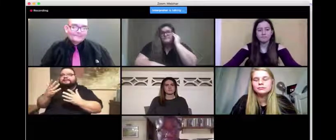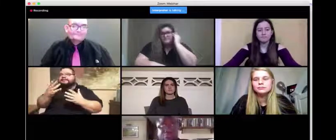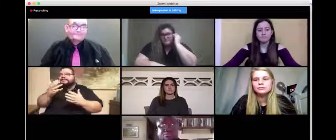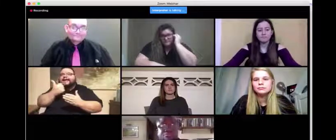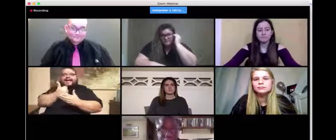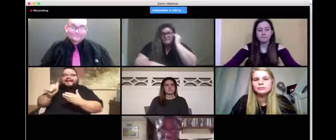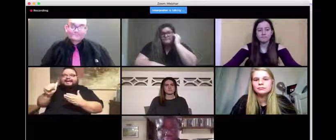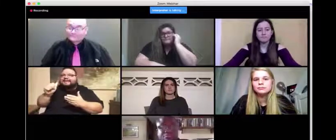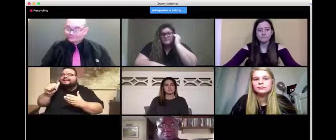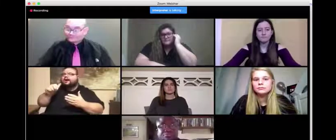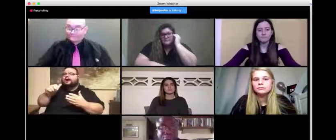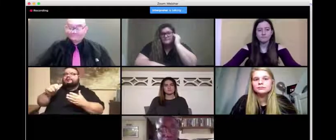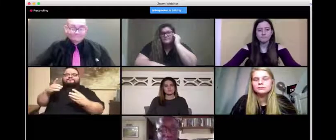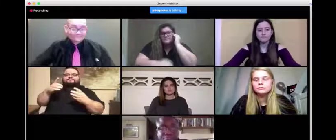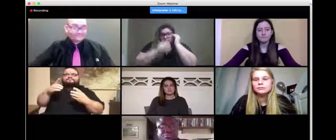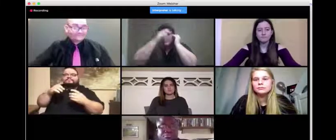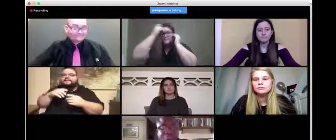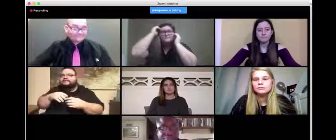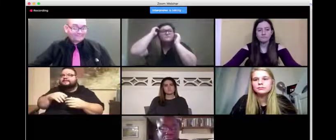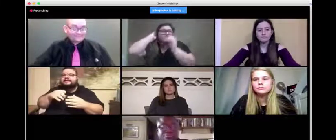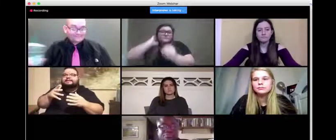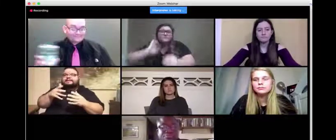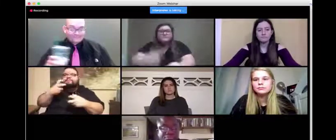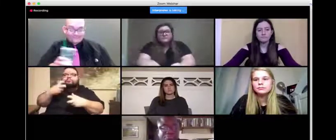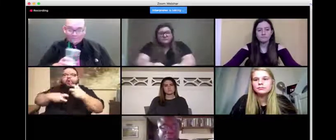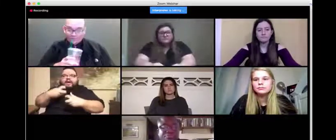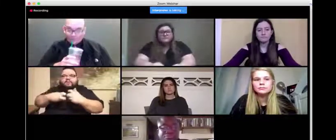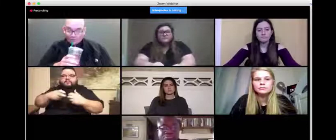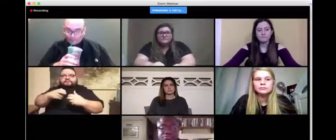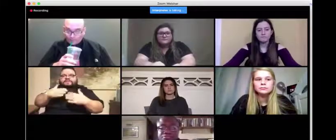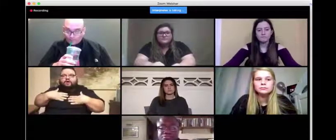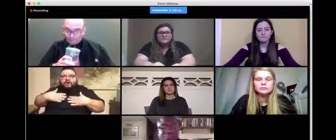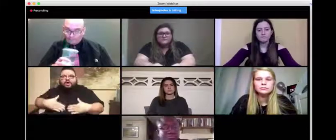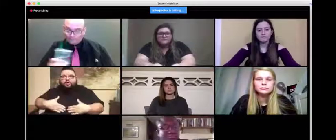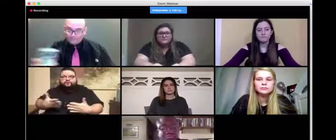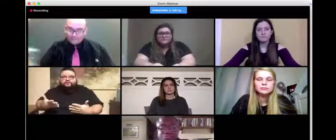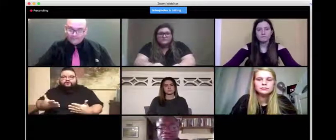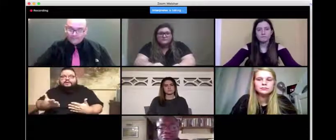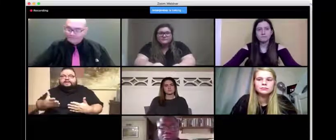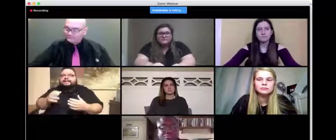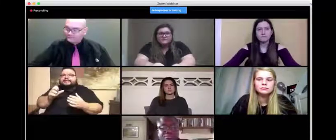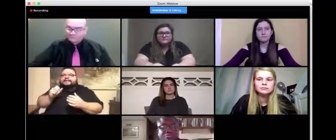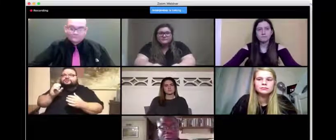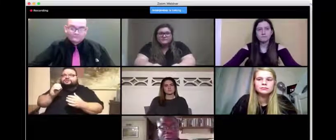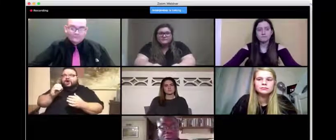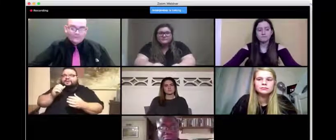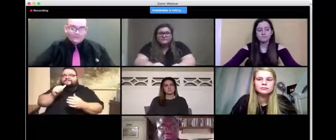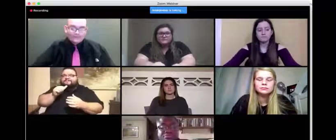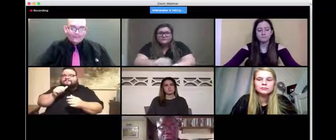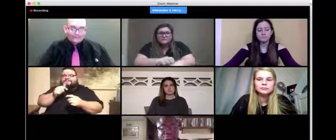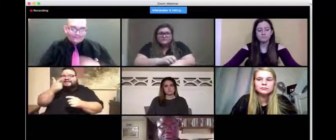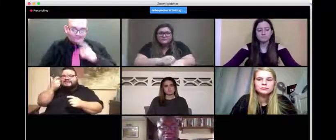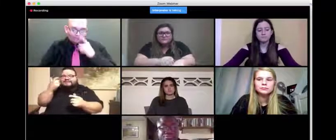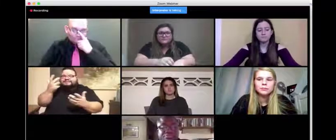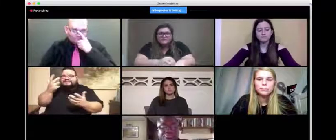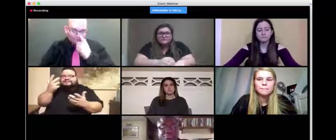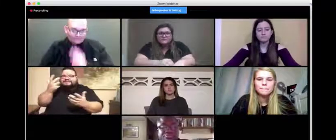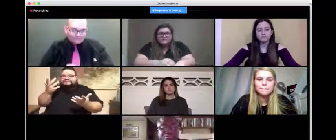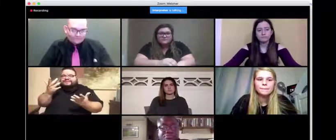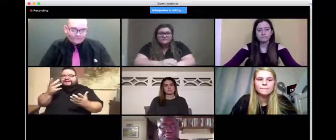problems with, health, with anybody, nobody's really learning from regular school until they